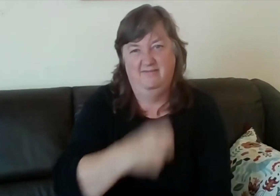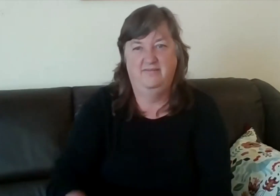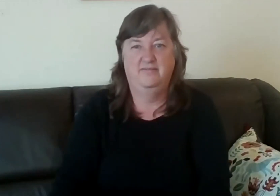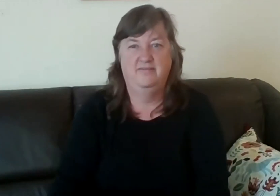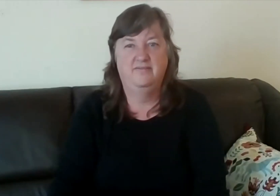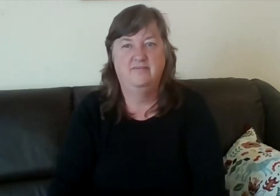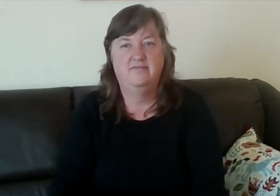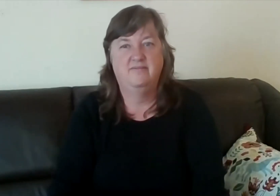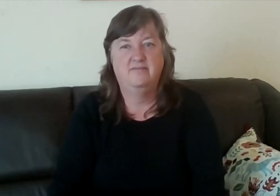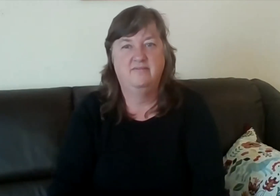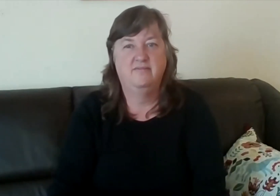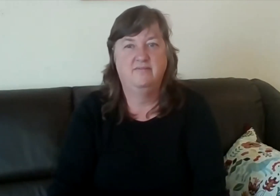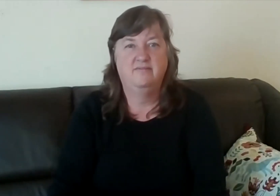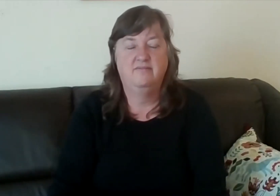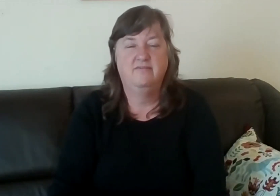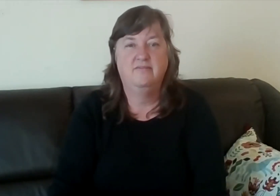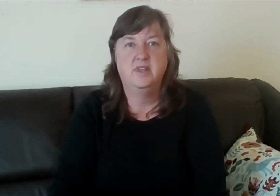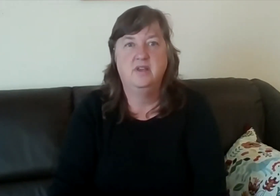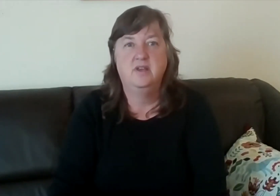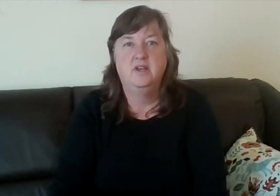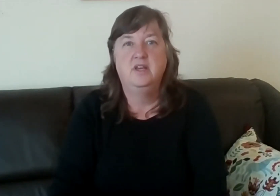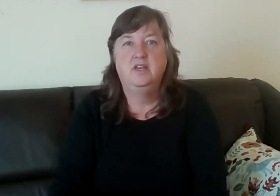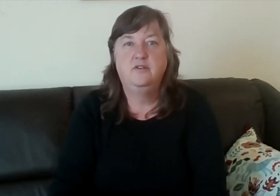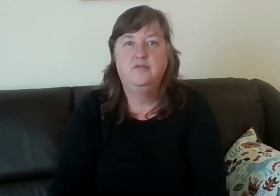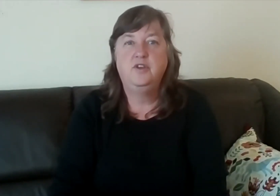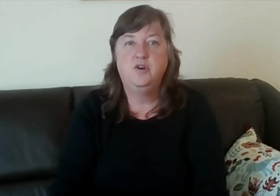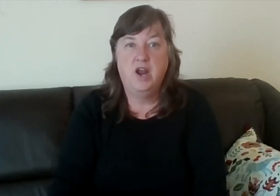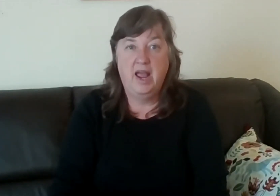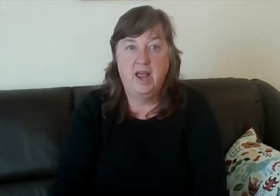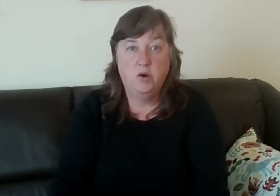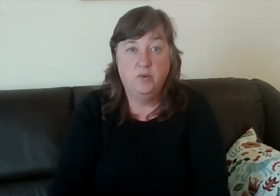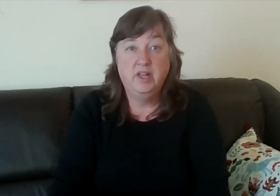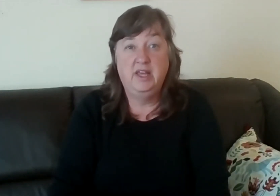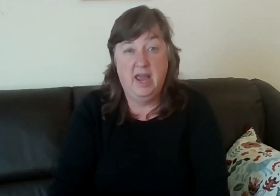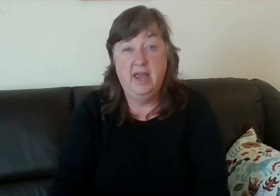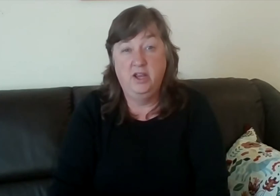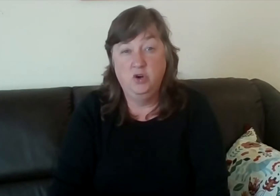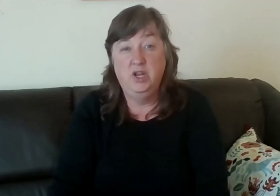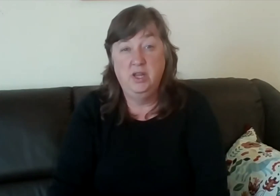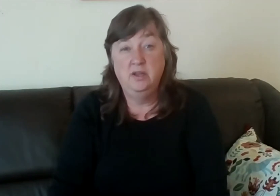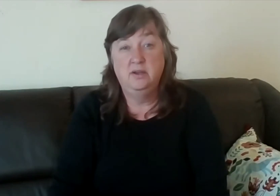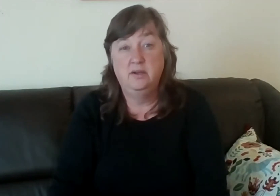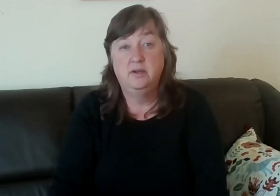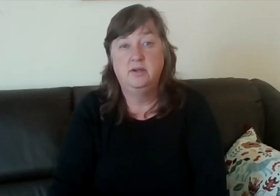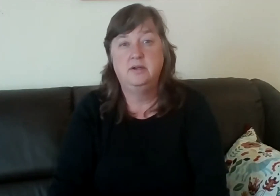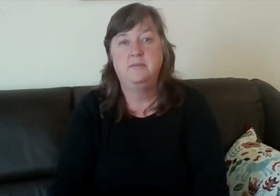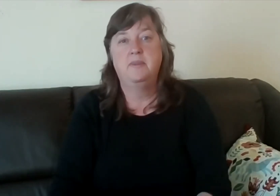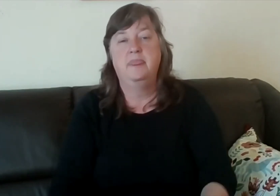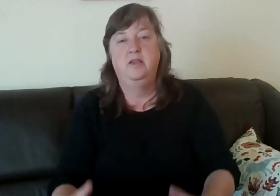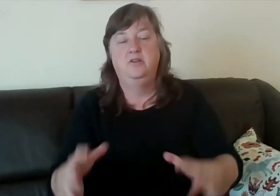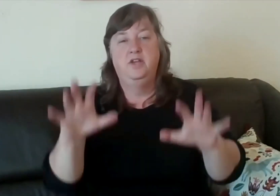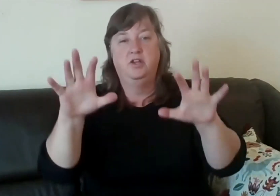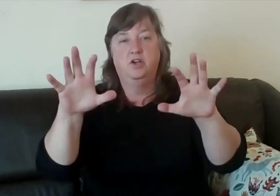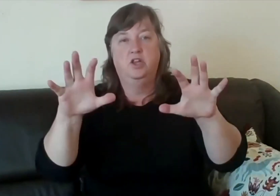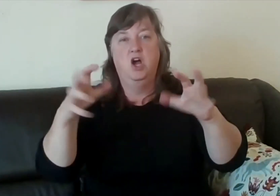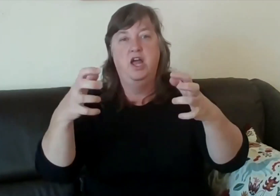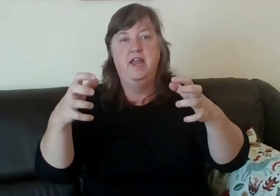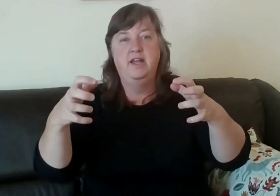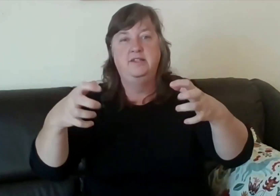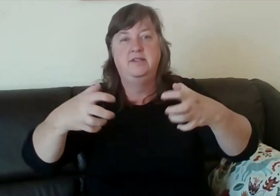If you're really angry, You take your claw hands,